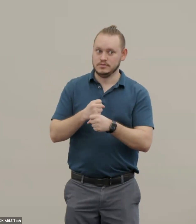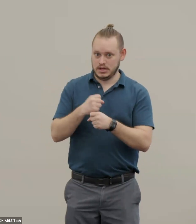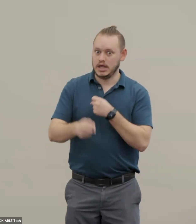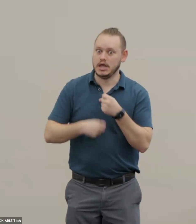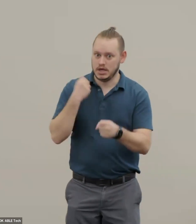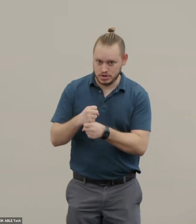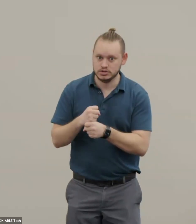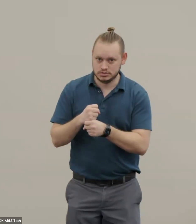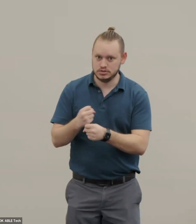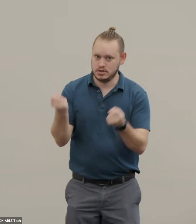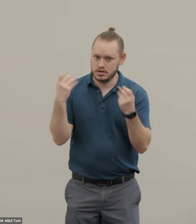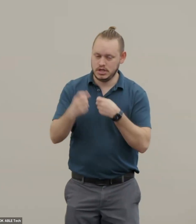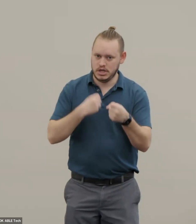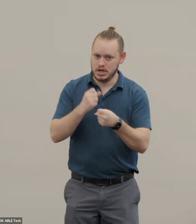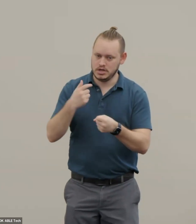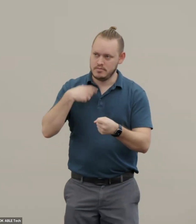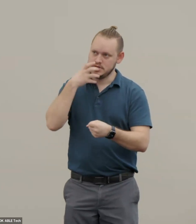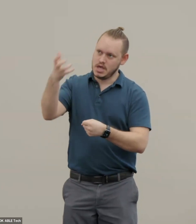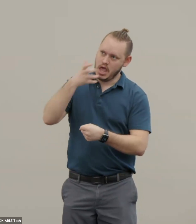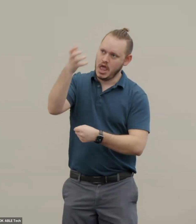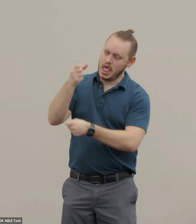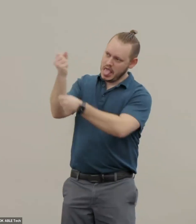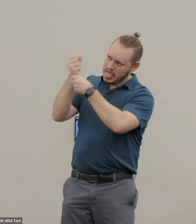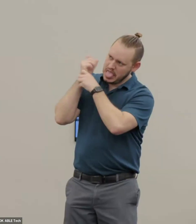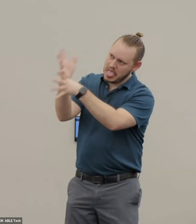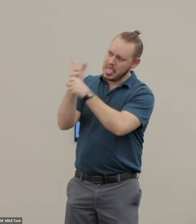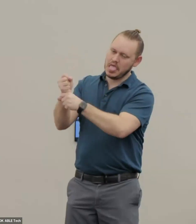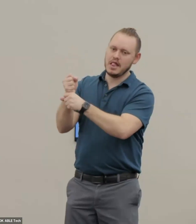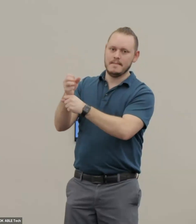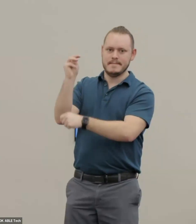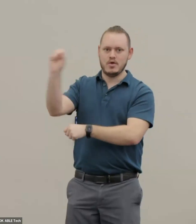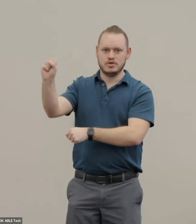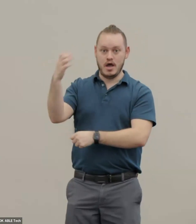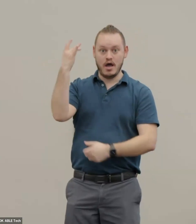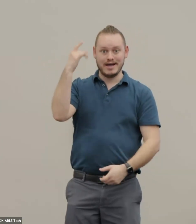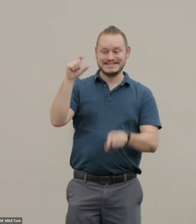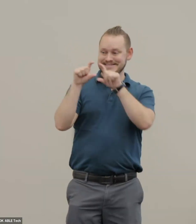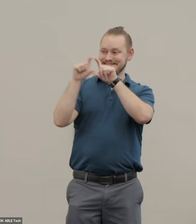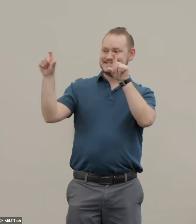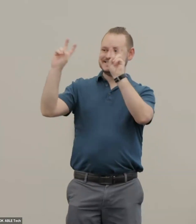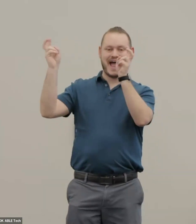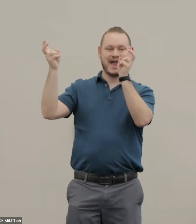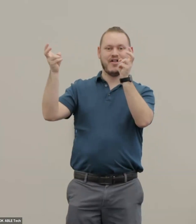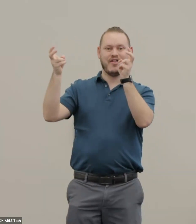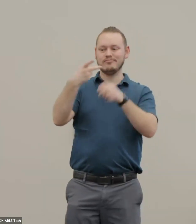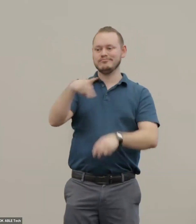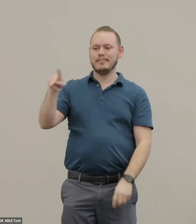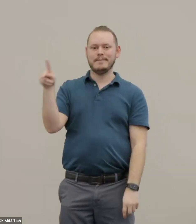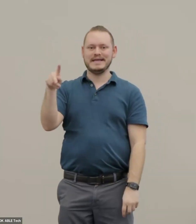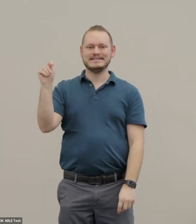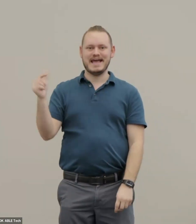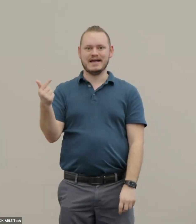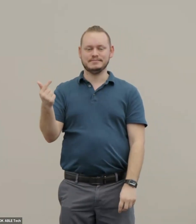years, I've been yelling at Microsoft because title would simply map to a P tag.